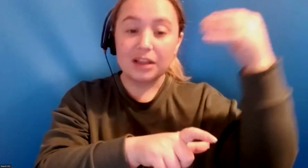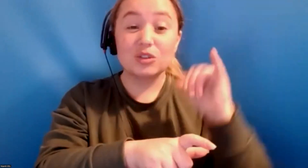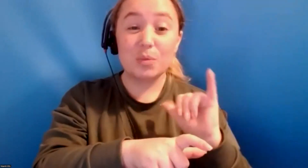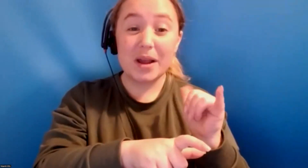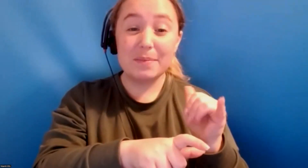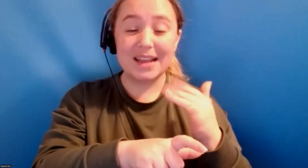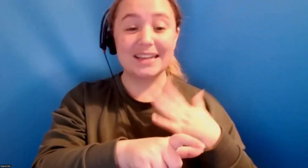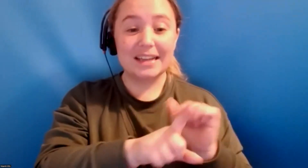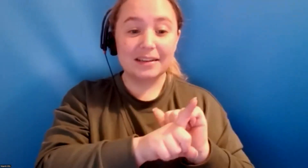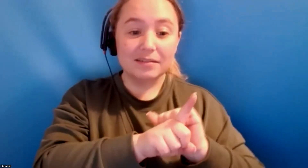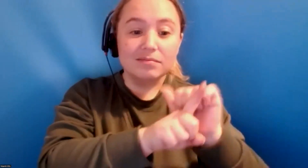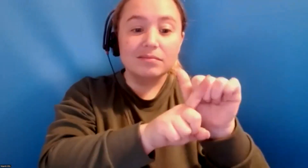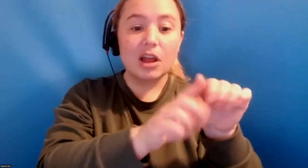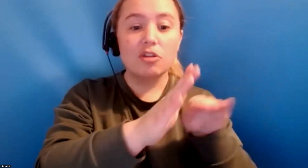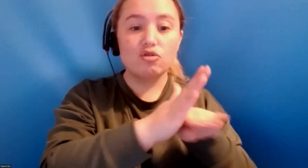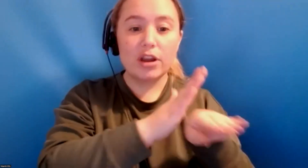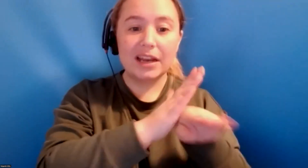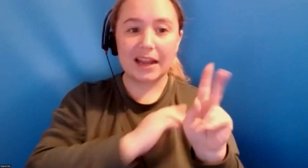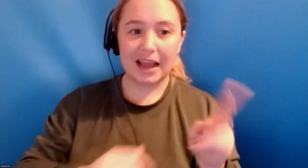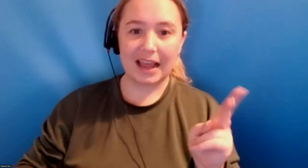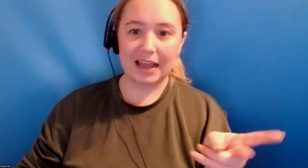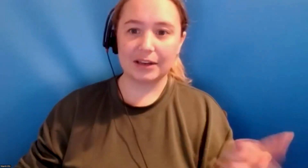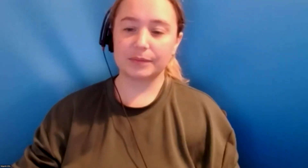There was, and quite rightly as well, bearing in mind our